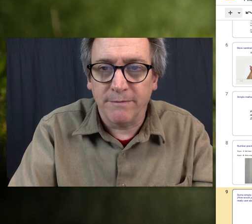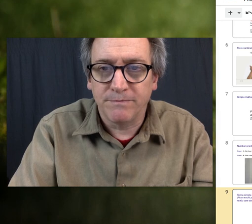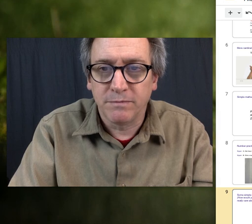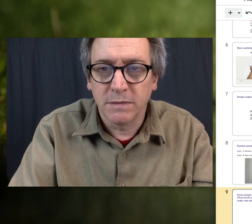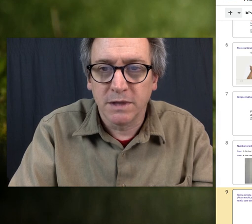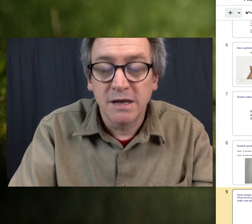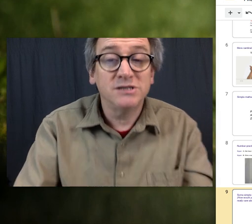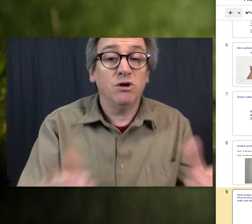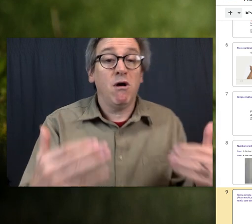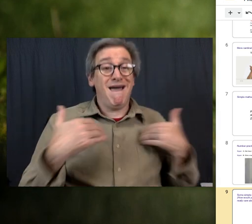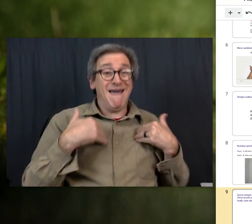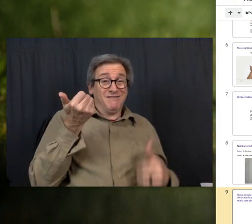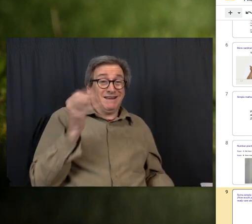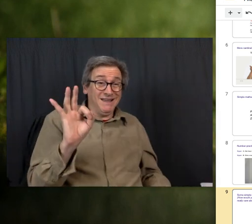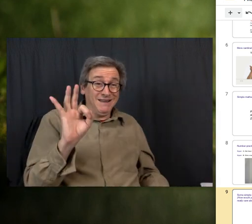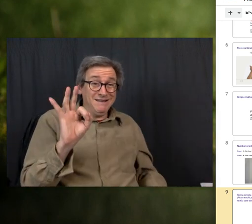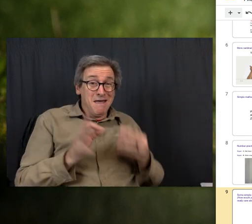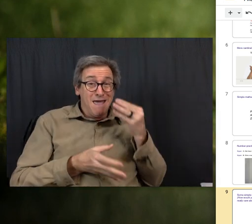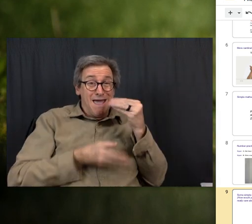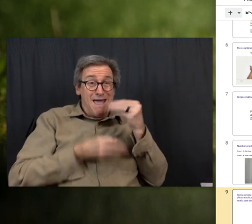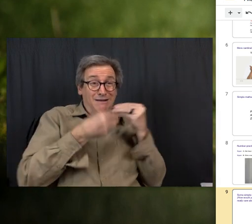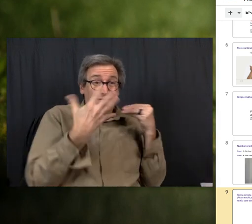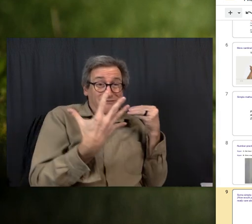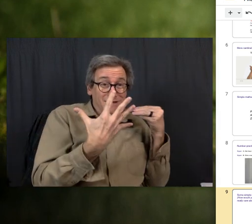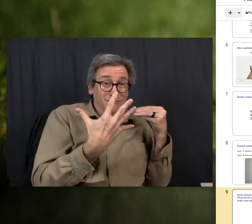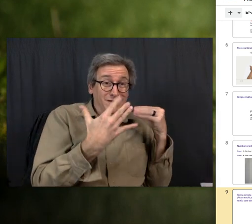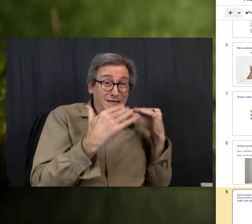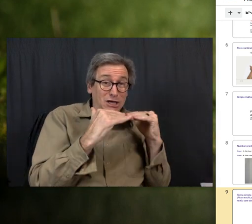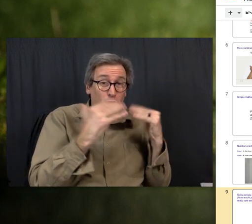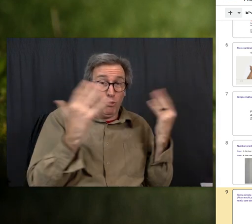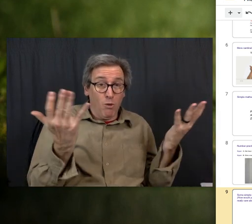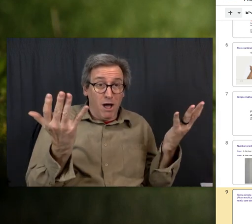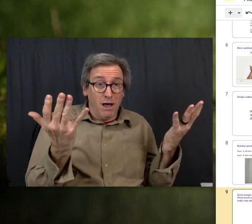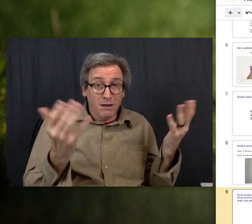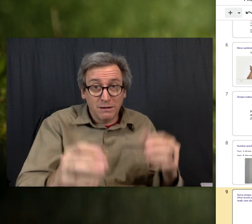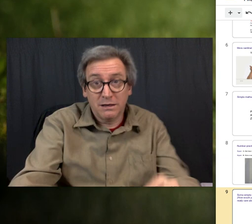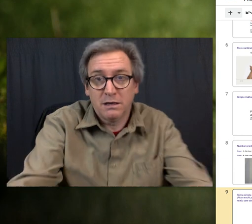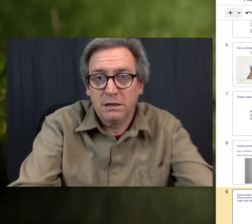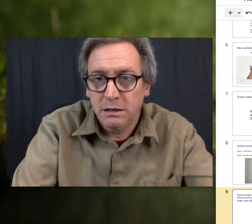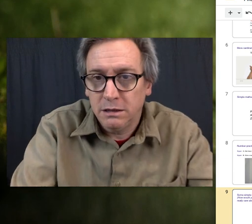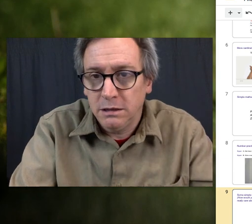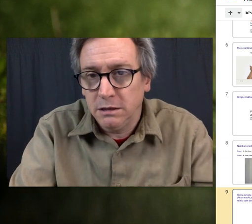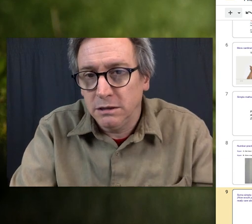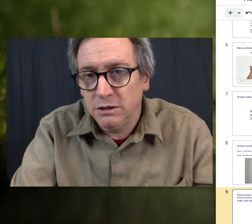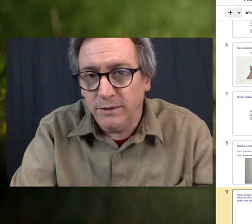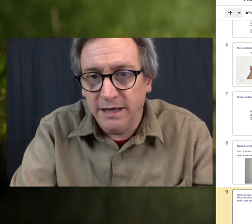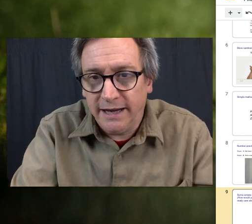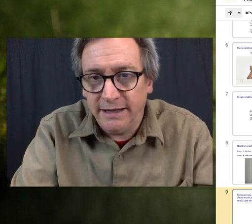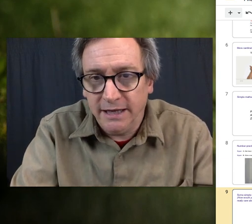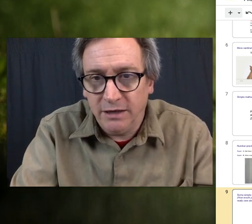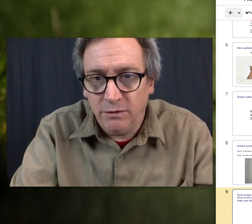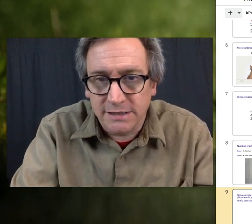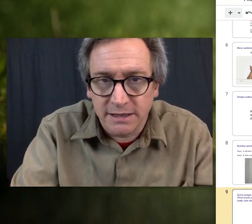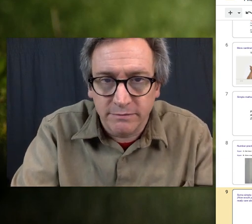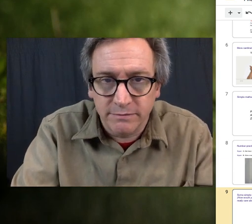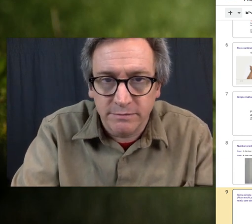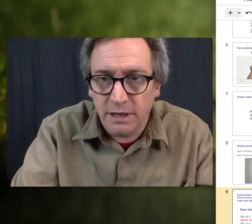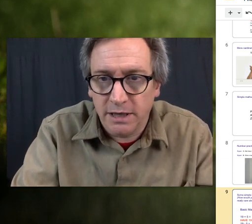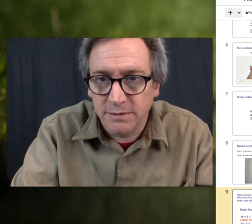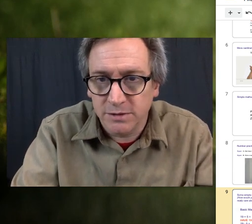Okay. So have 19 and 5 equal what? Do I need to add the equal?